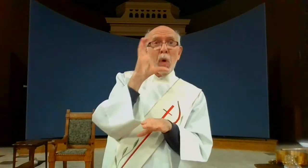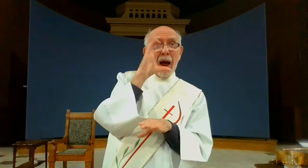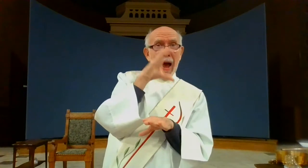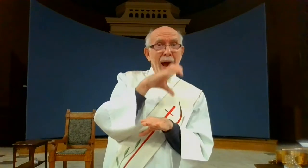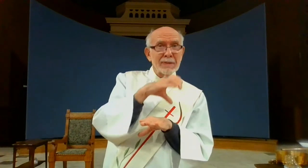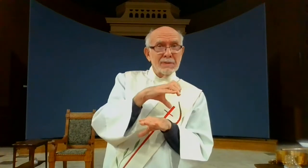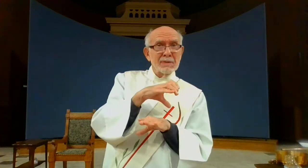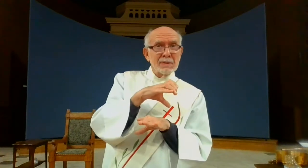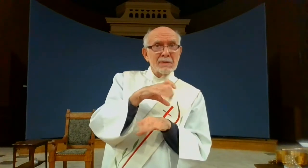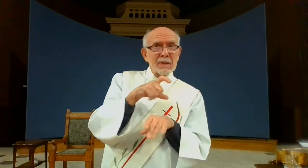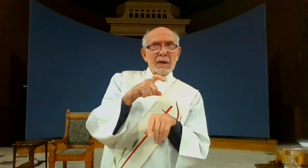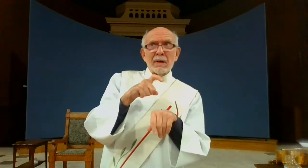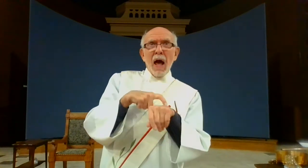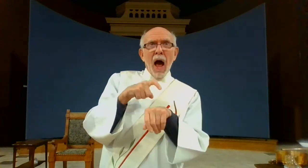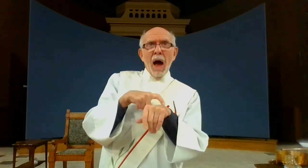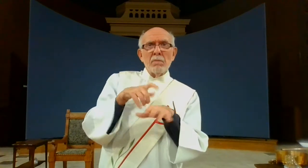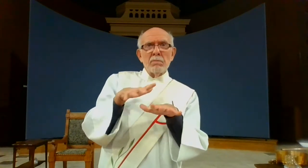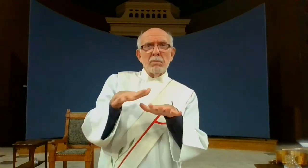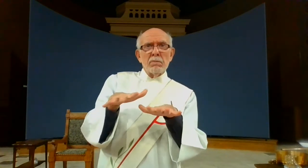Just very strange times.